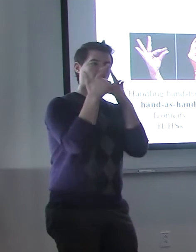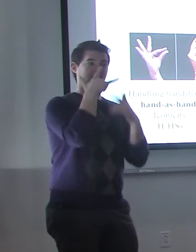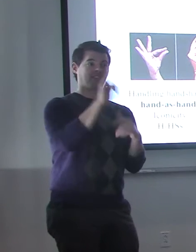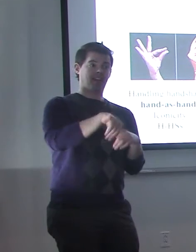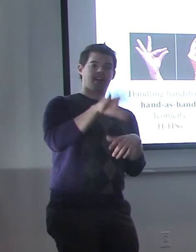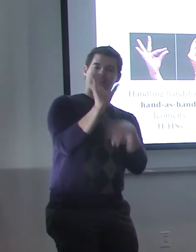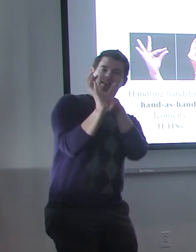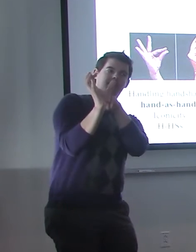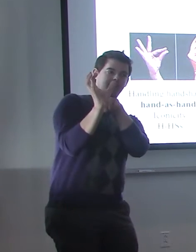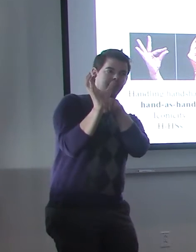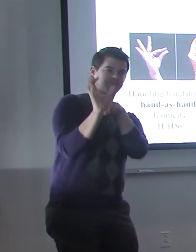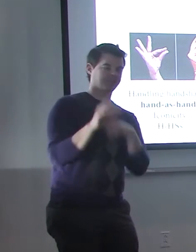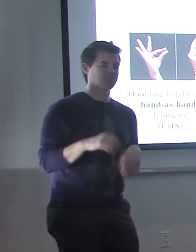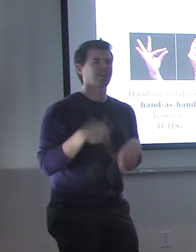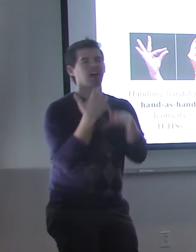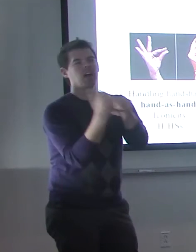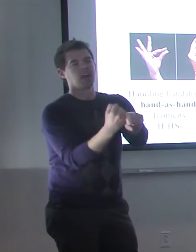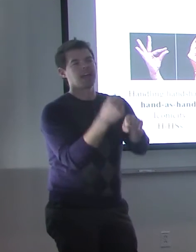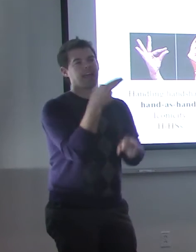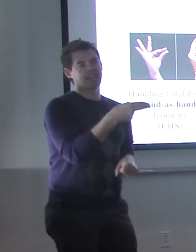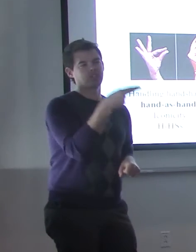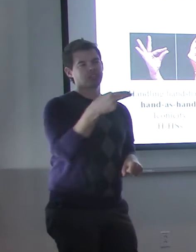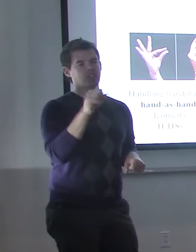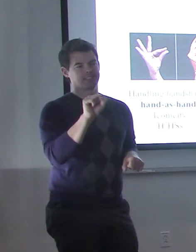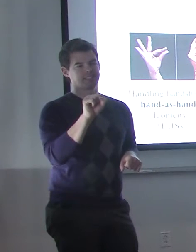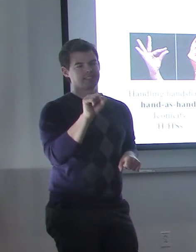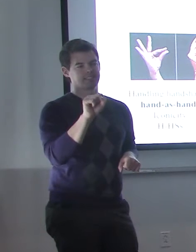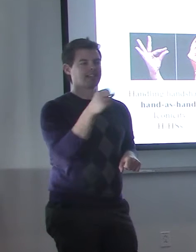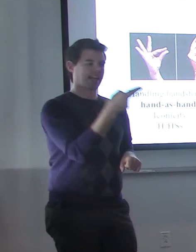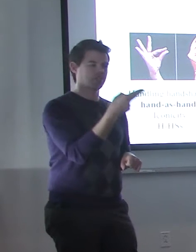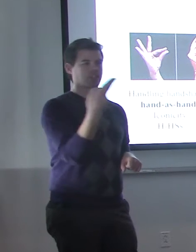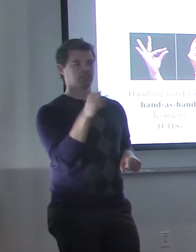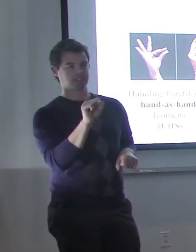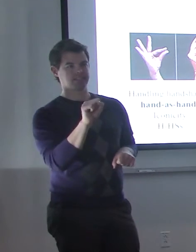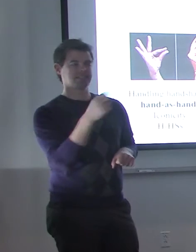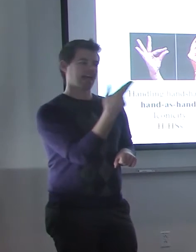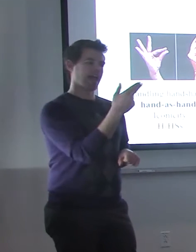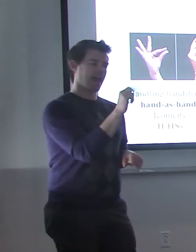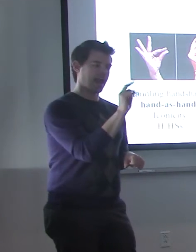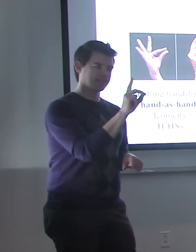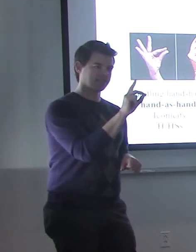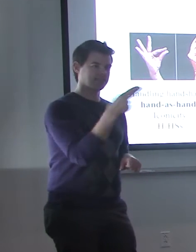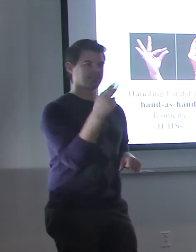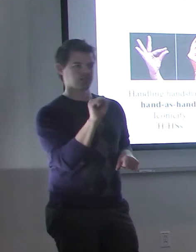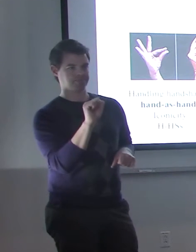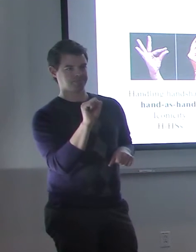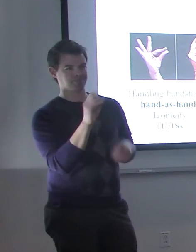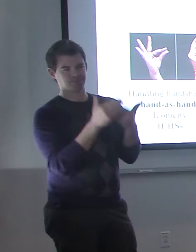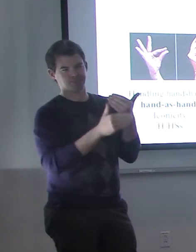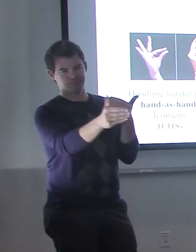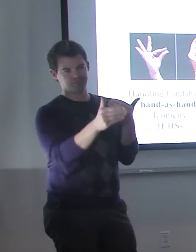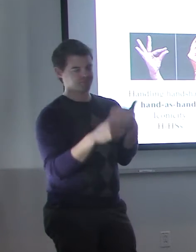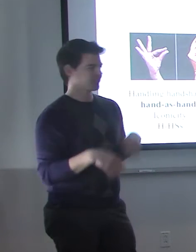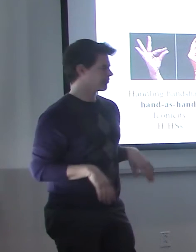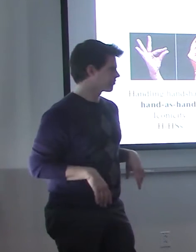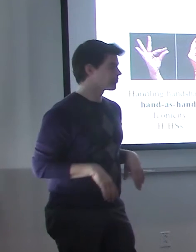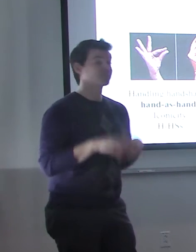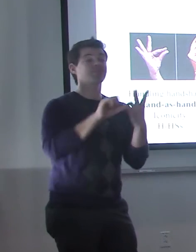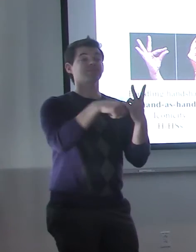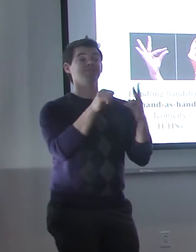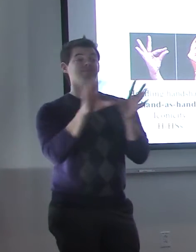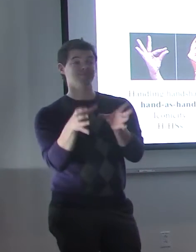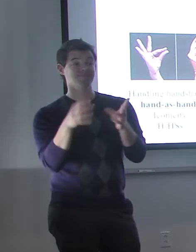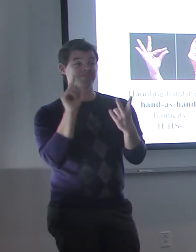as HHS in all of the rest of the slides. The other kind of handshake is the group